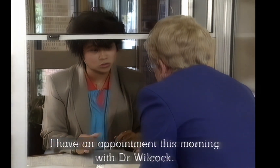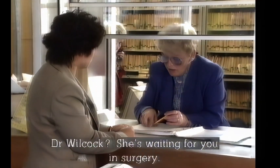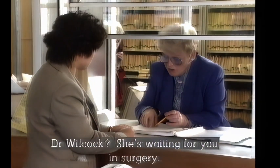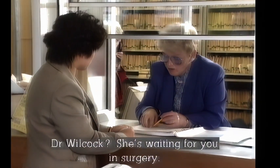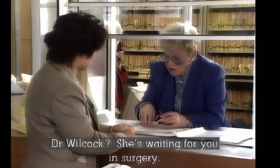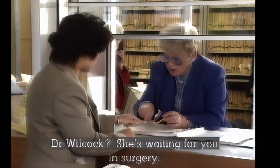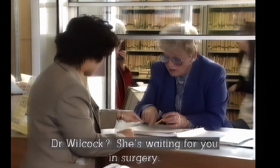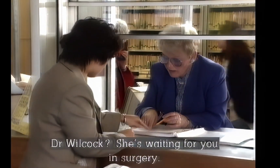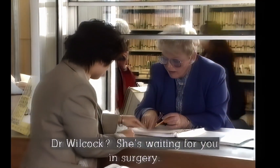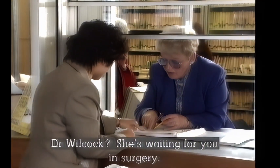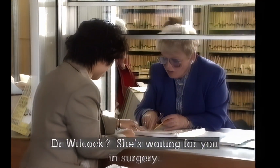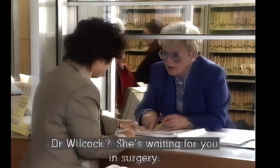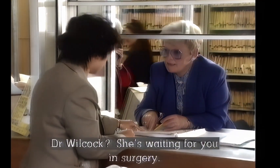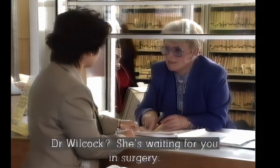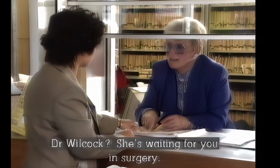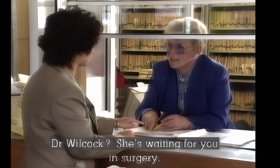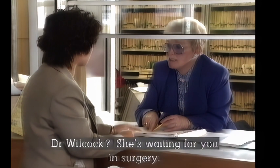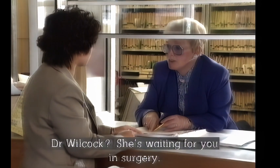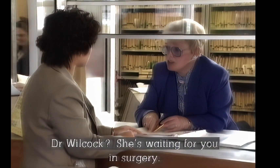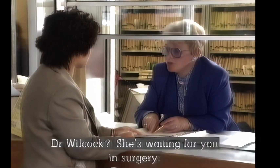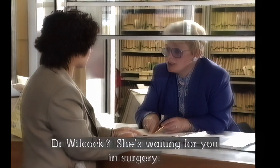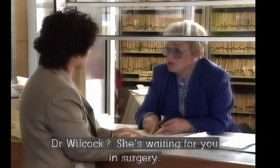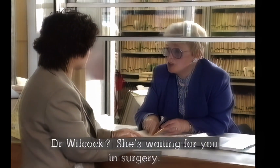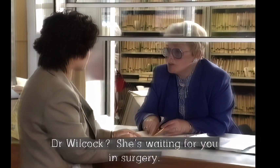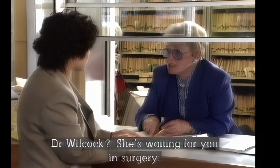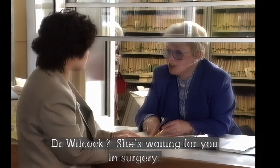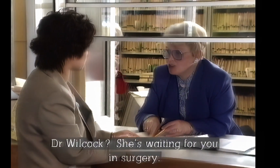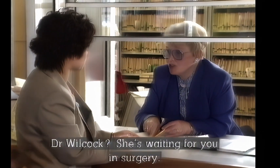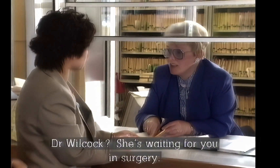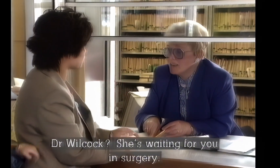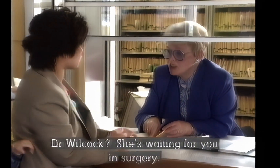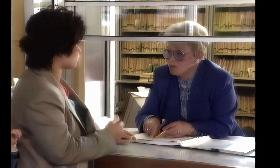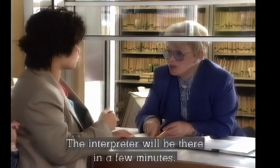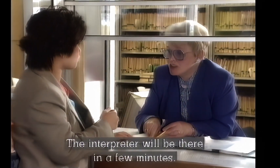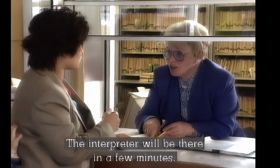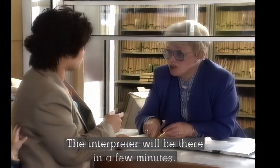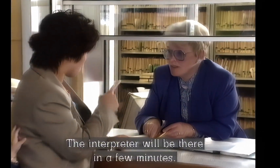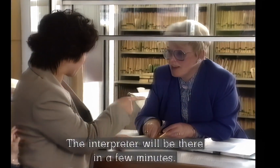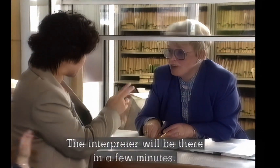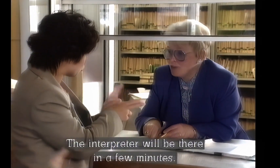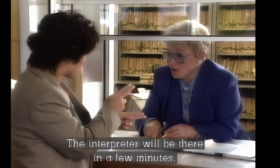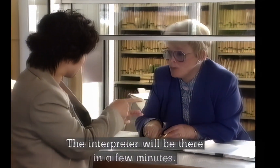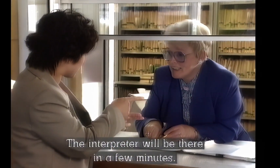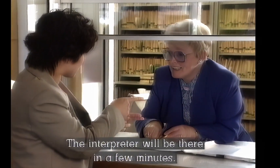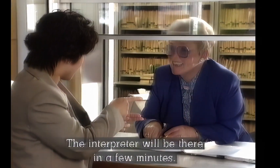Dr. Wilcox. Right. Yes. She's waiting for you in surgery. The interpreter's going to be there in a few minutes.